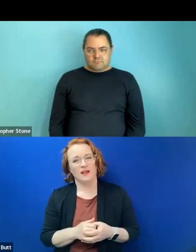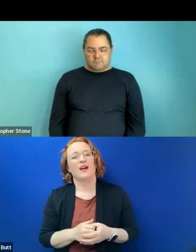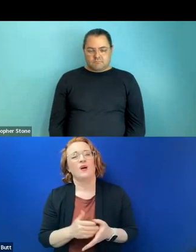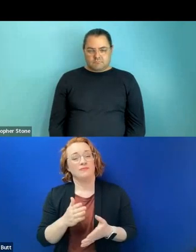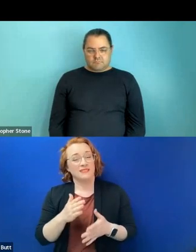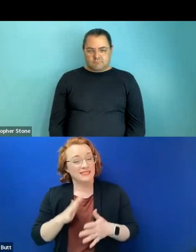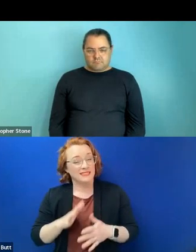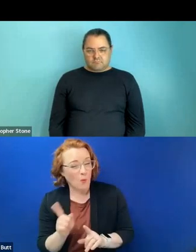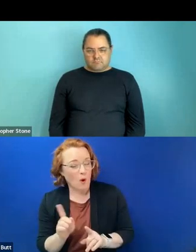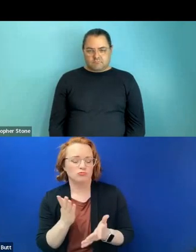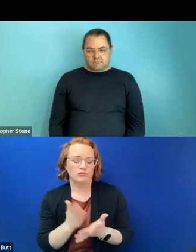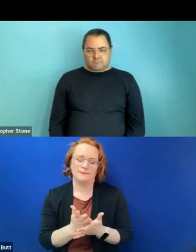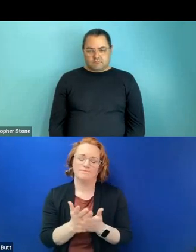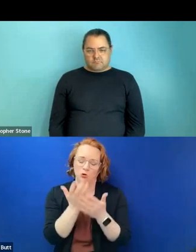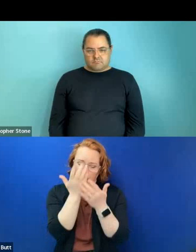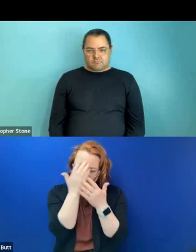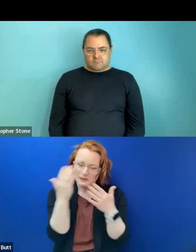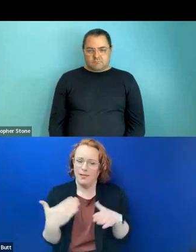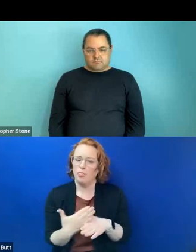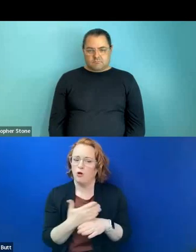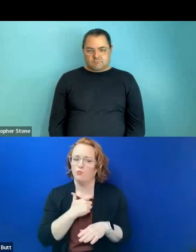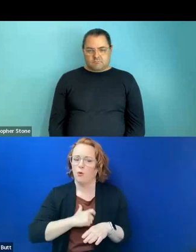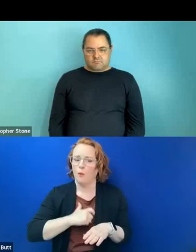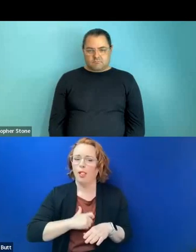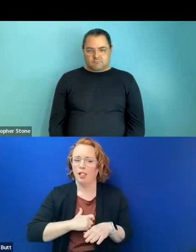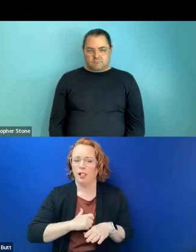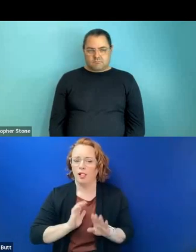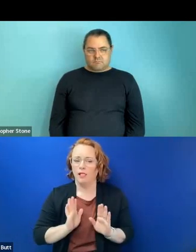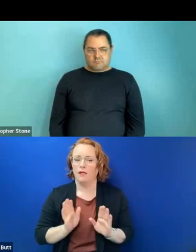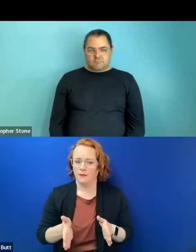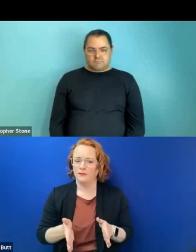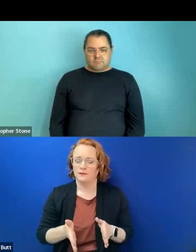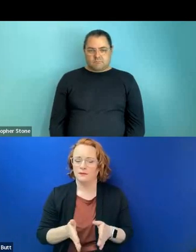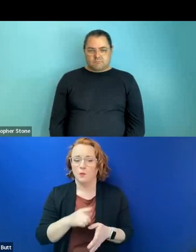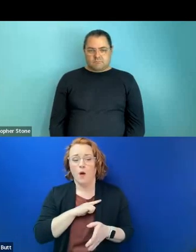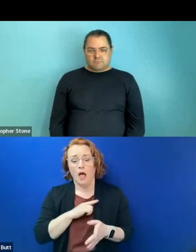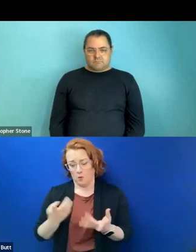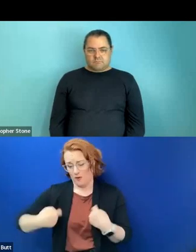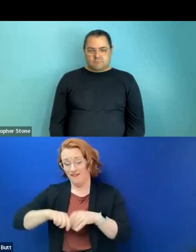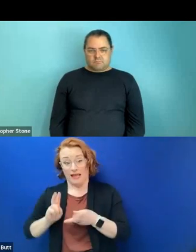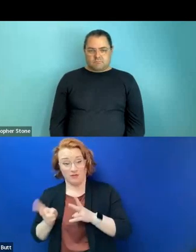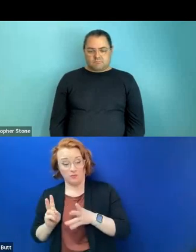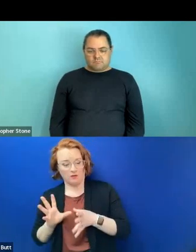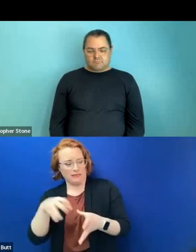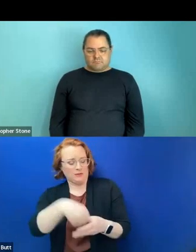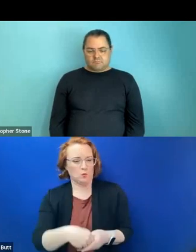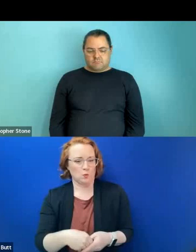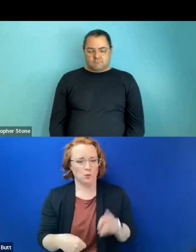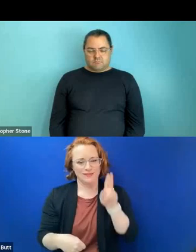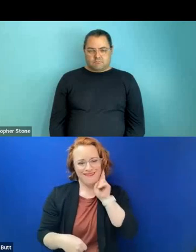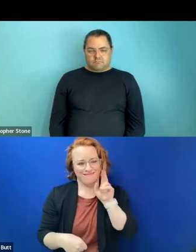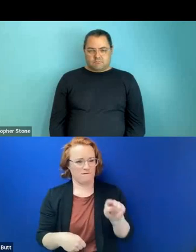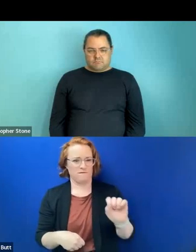of respect for the job because we enter aspects of deaf people's lives that can